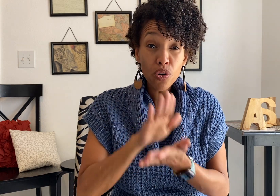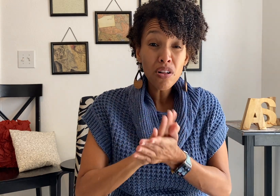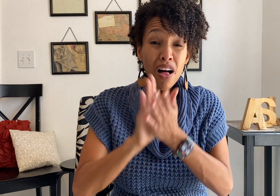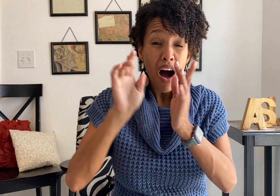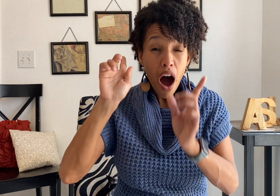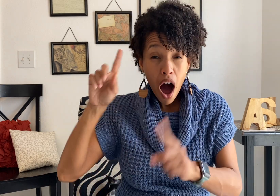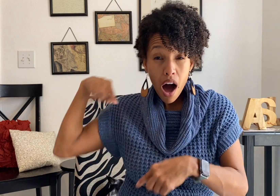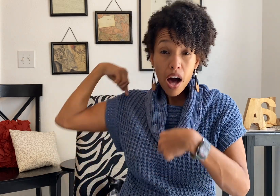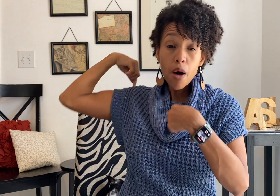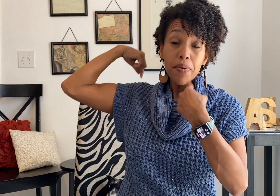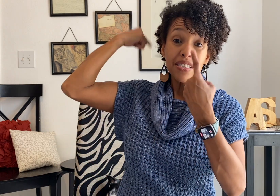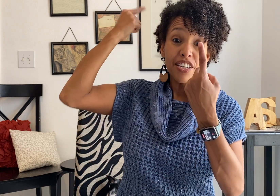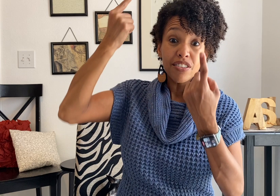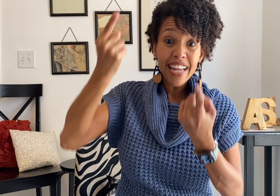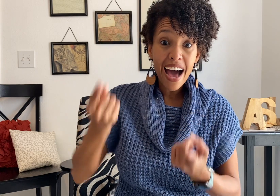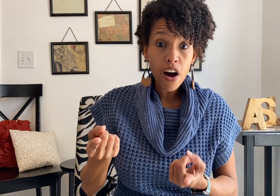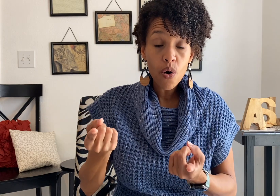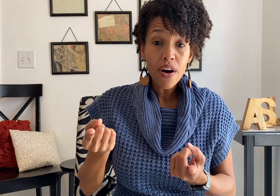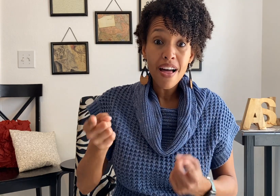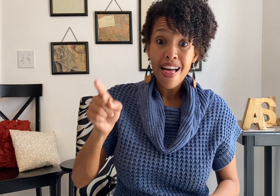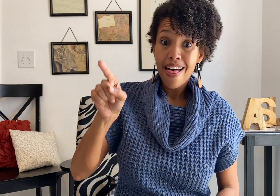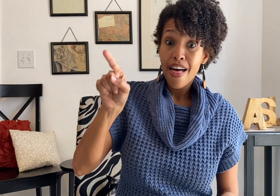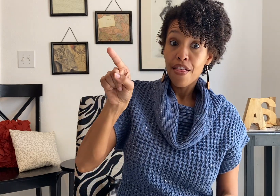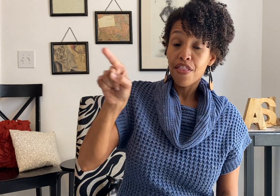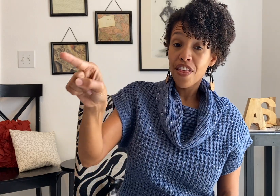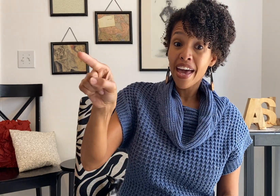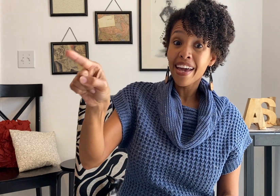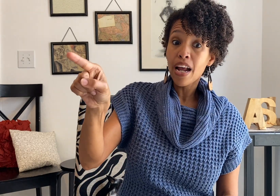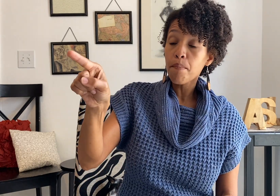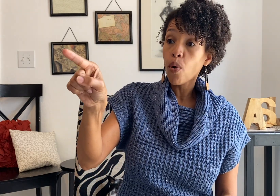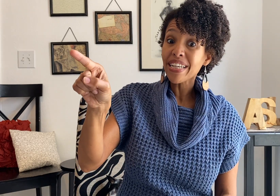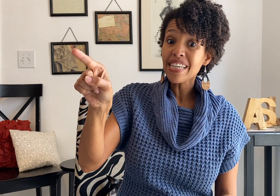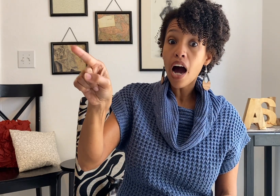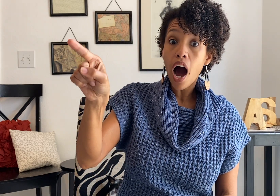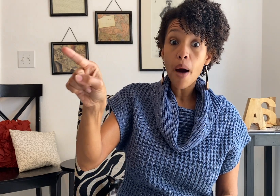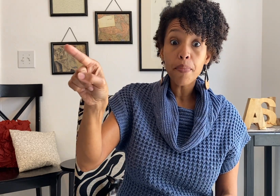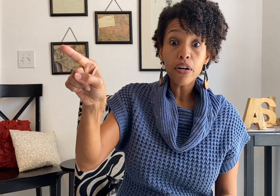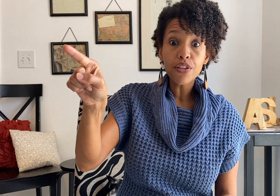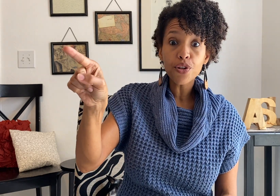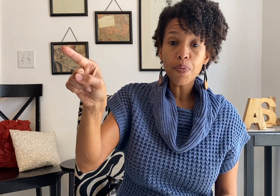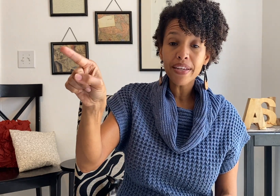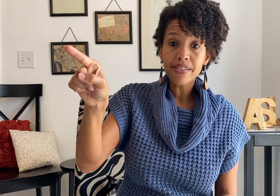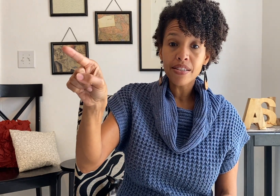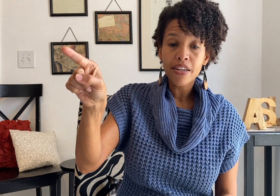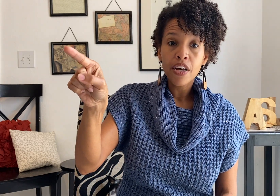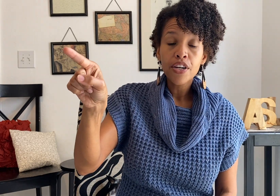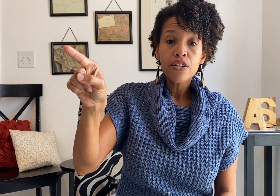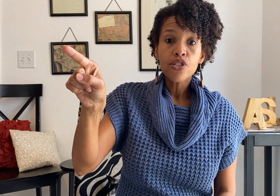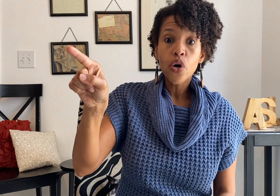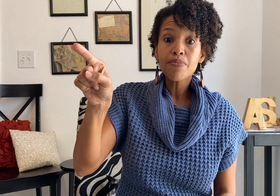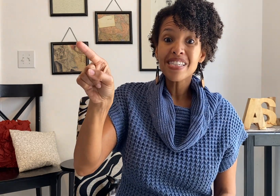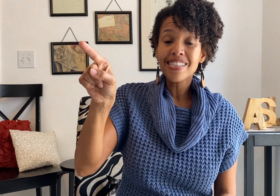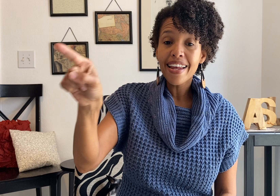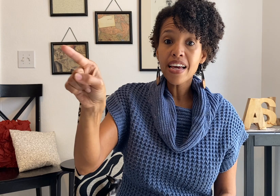School up until now, they, and I'm pointing up a little bit. So I'm setting